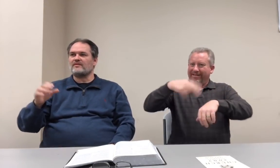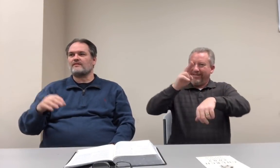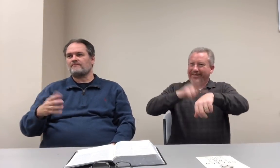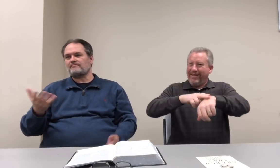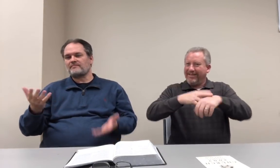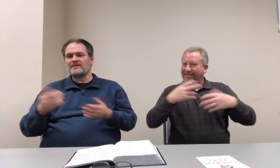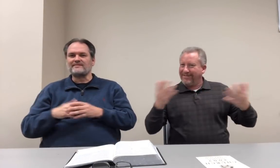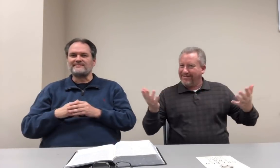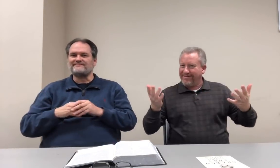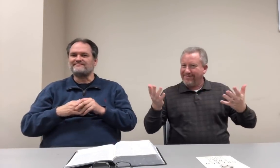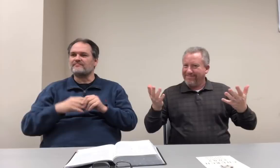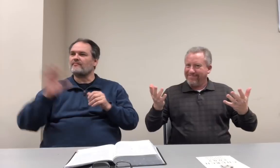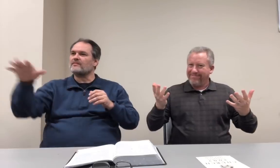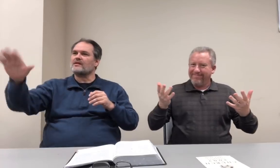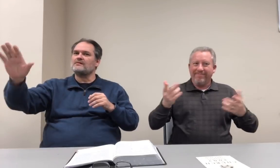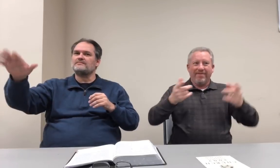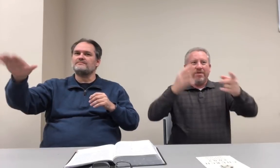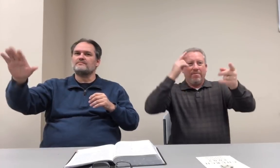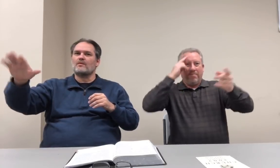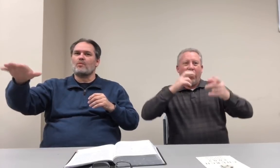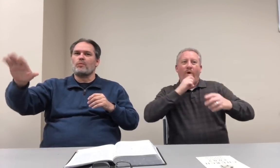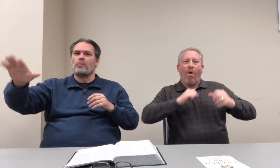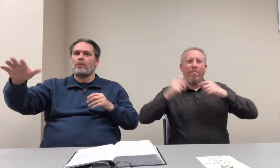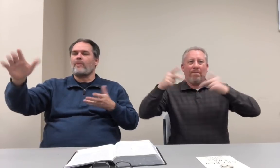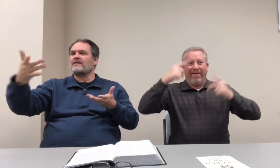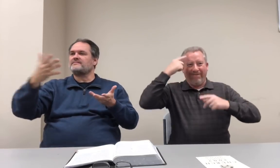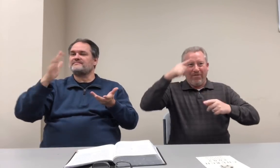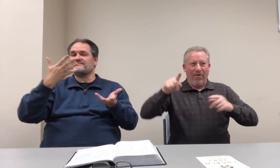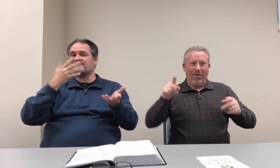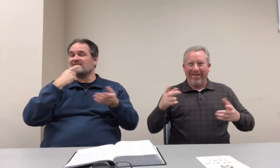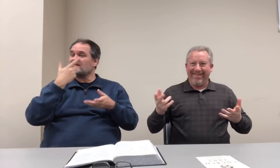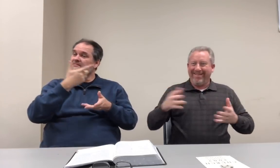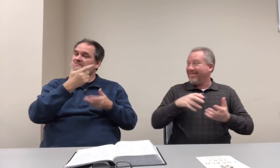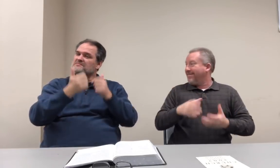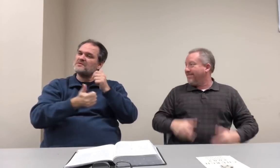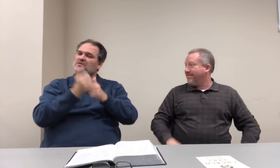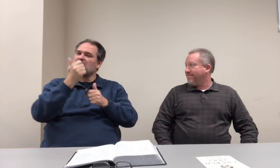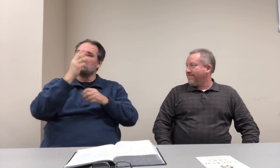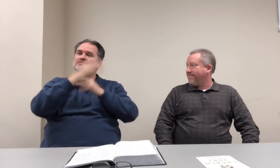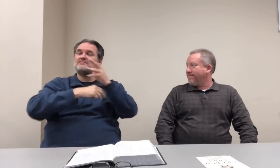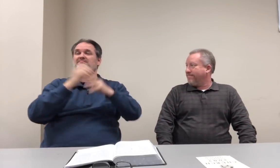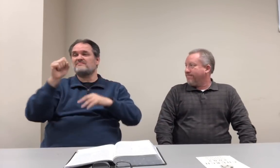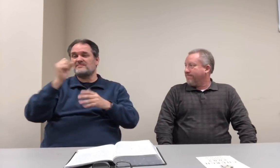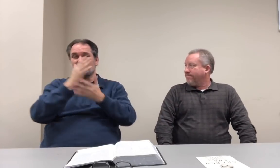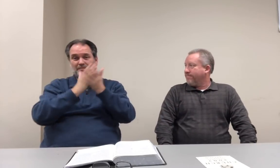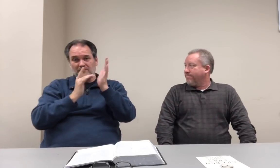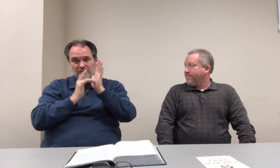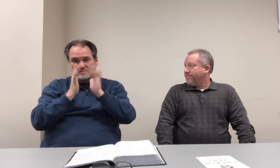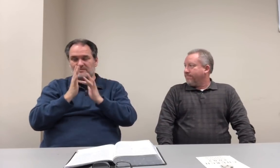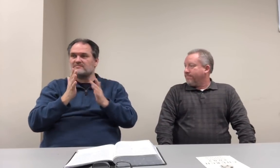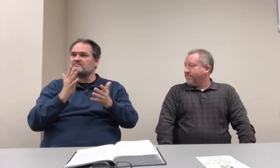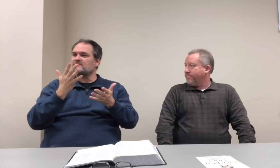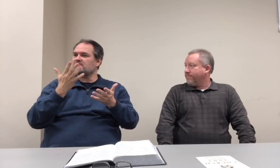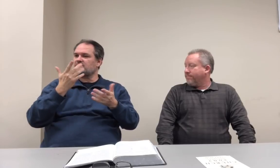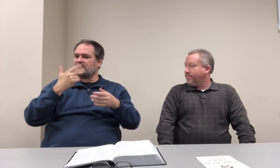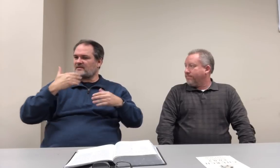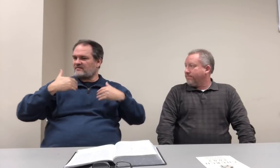Right. Hopefully that's what we will always do. There you go. The immutability of God. Let's